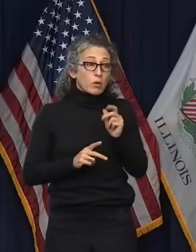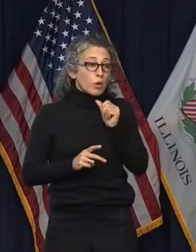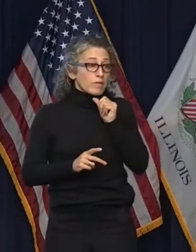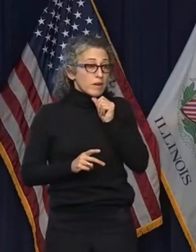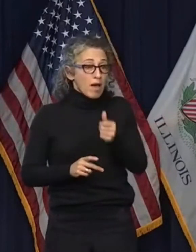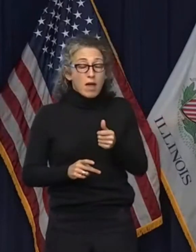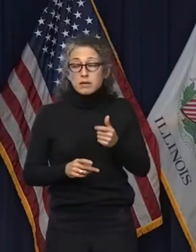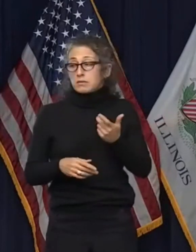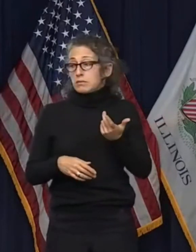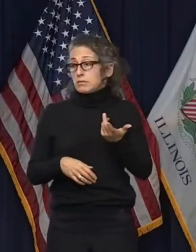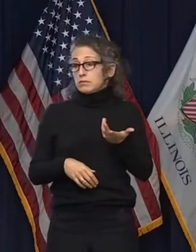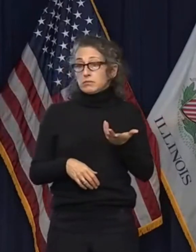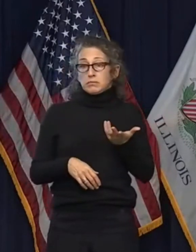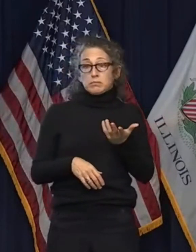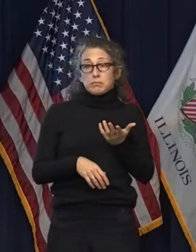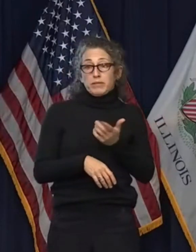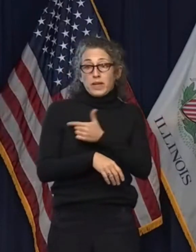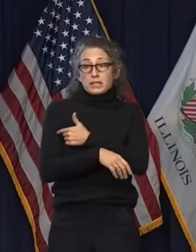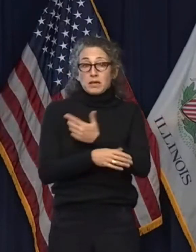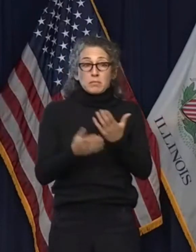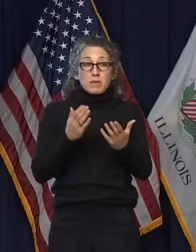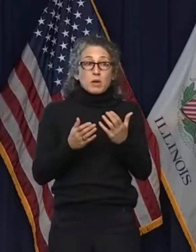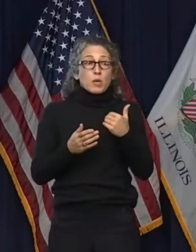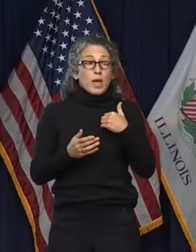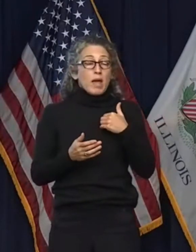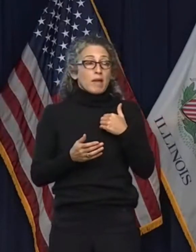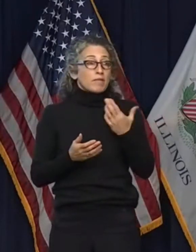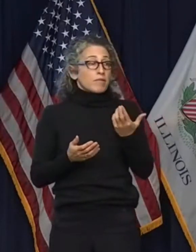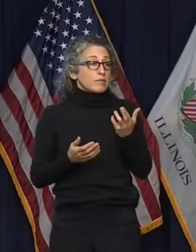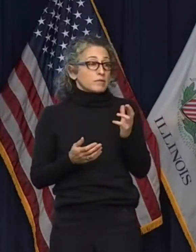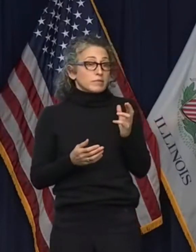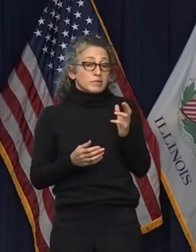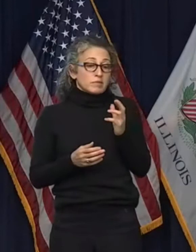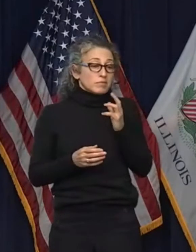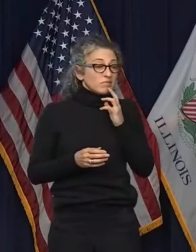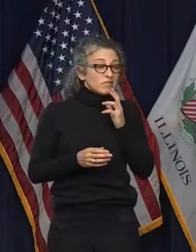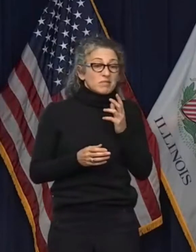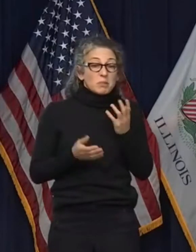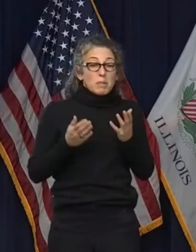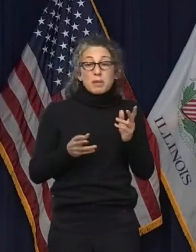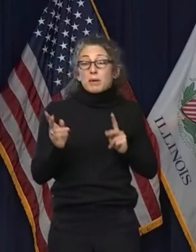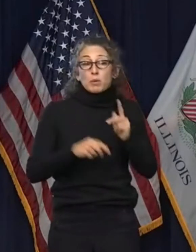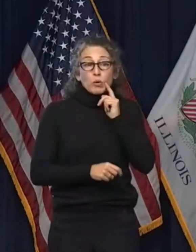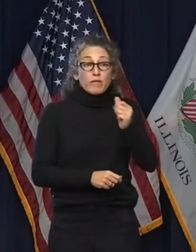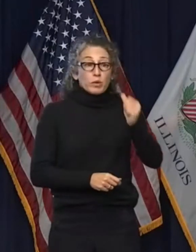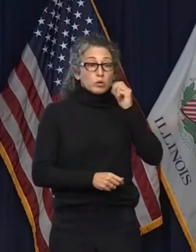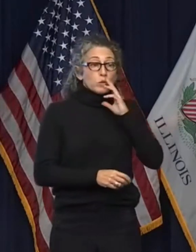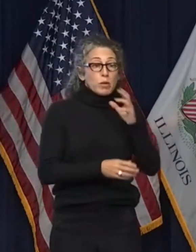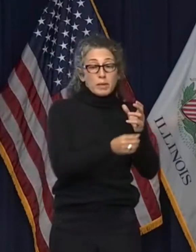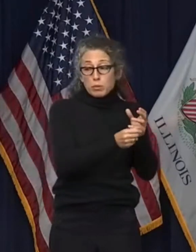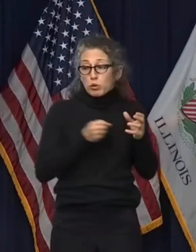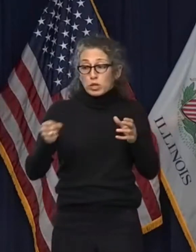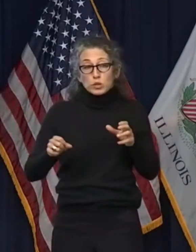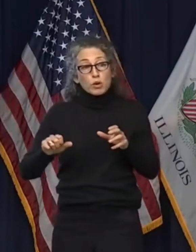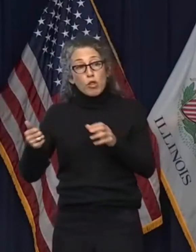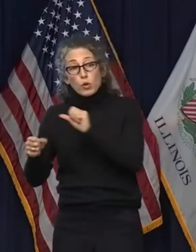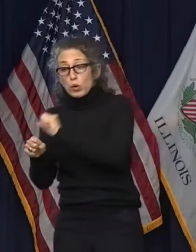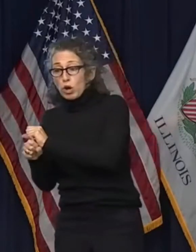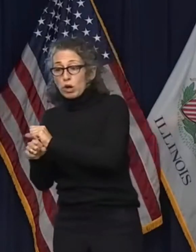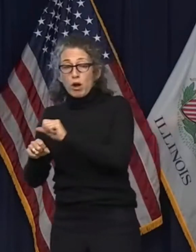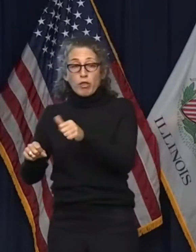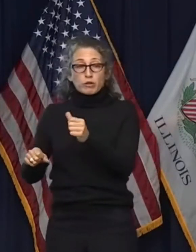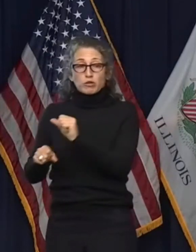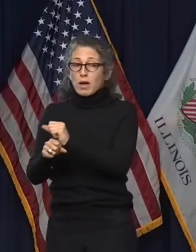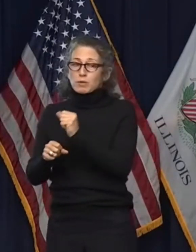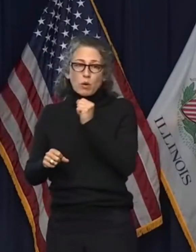been, maybe there's reassignment, maybe they have to continue wearing masks, all those kinds of things, but those have not been